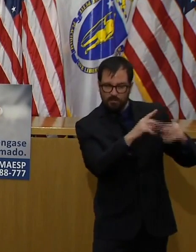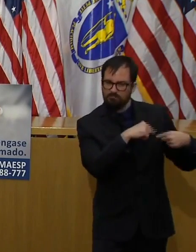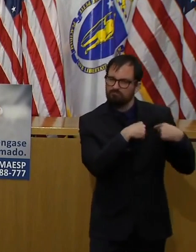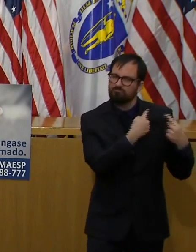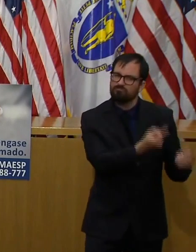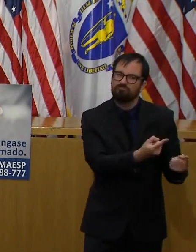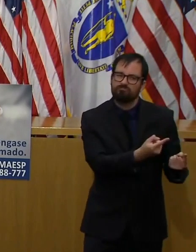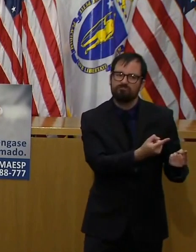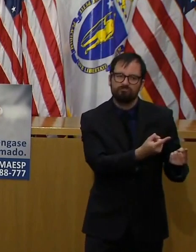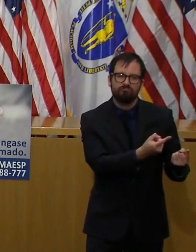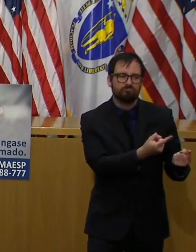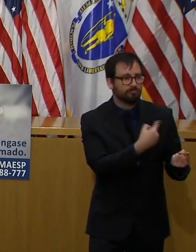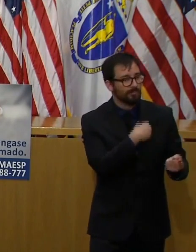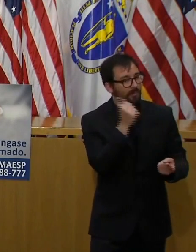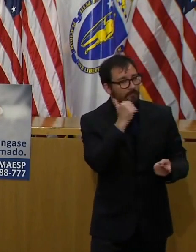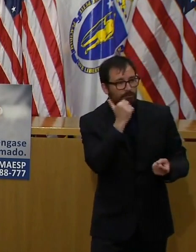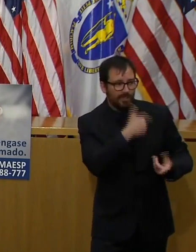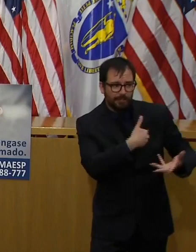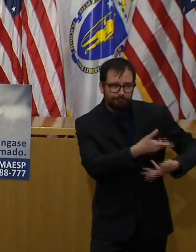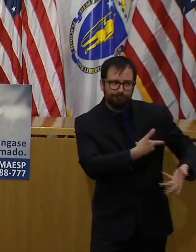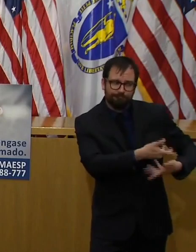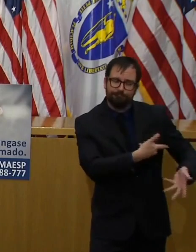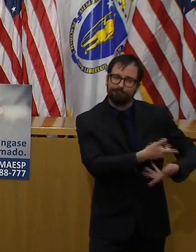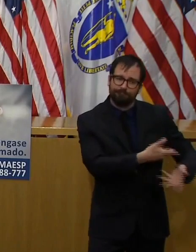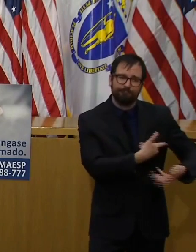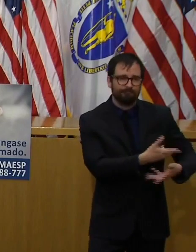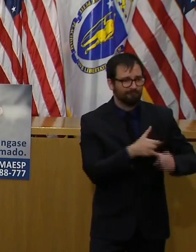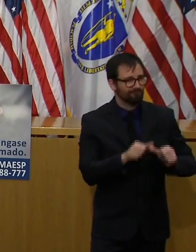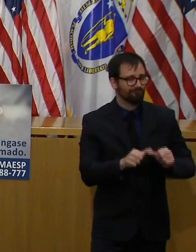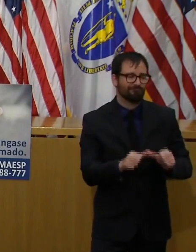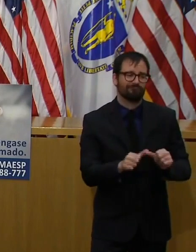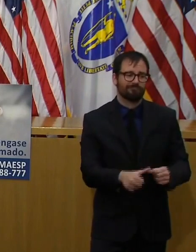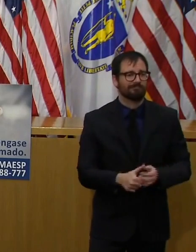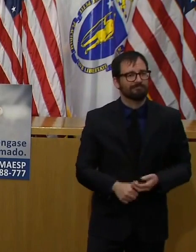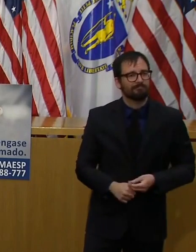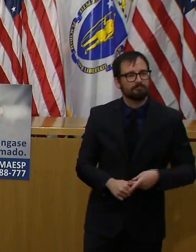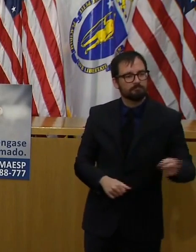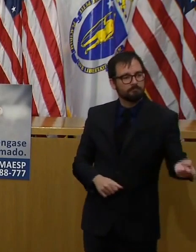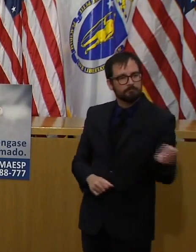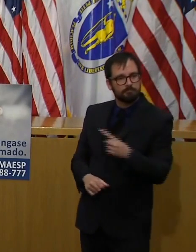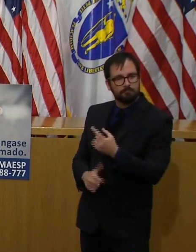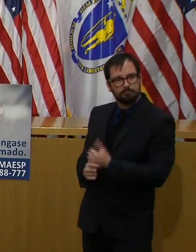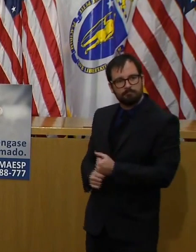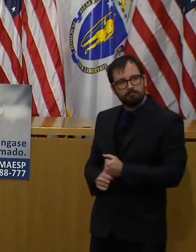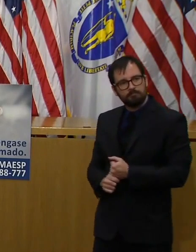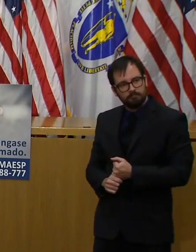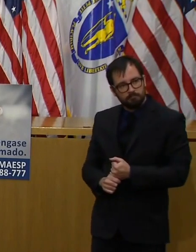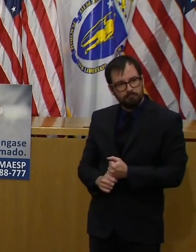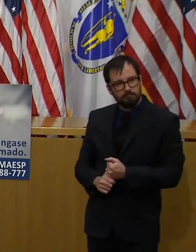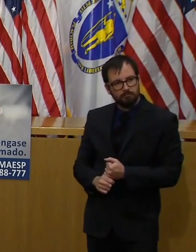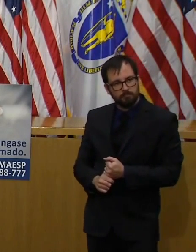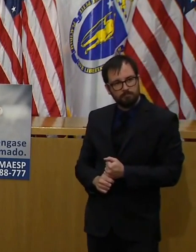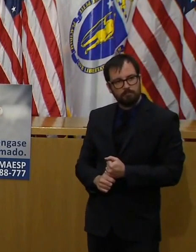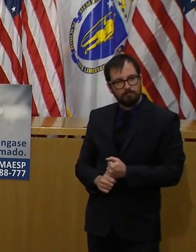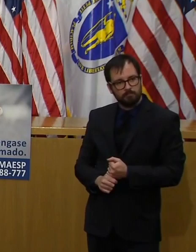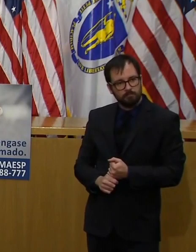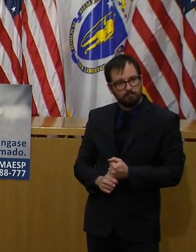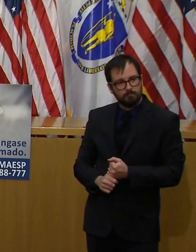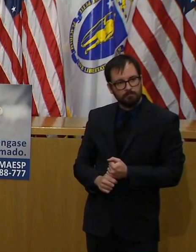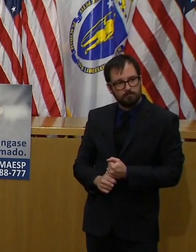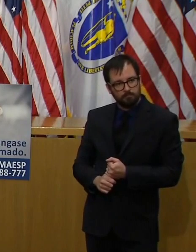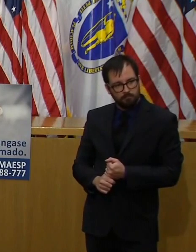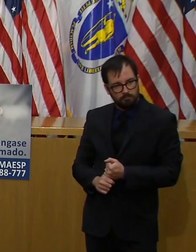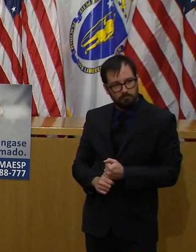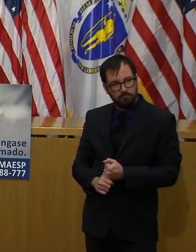day. Governor, the Black and Latino caucus is asking for more testing in communities of color. What are you